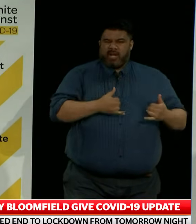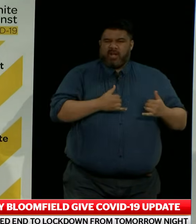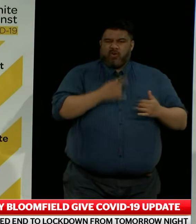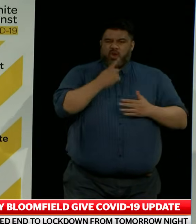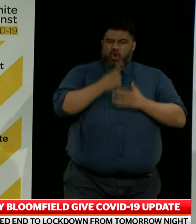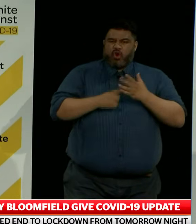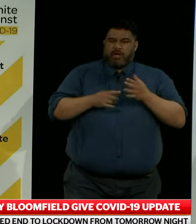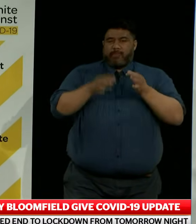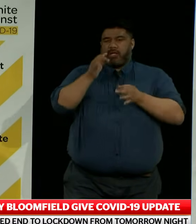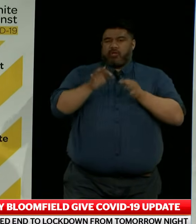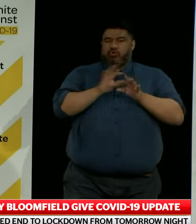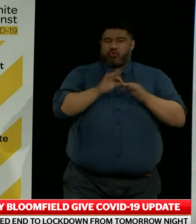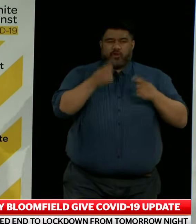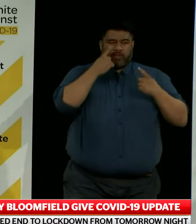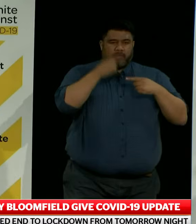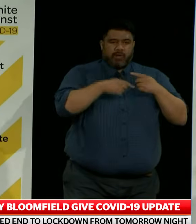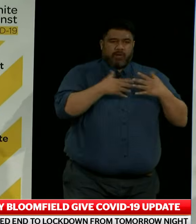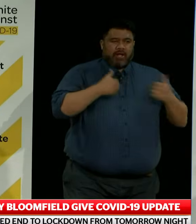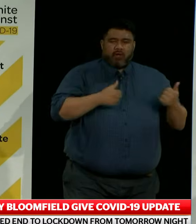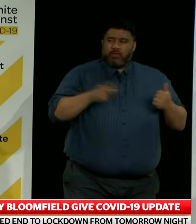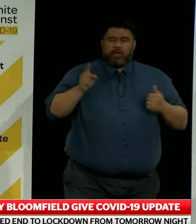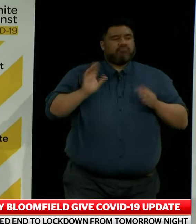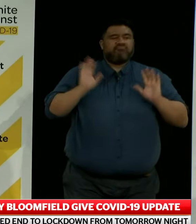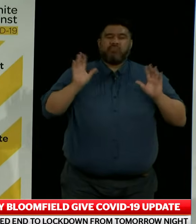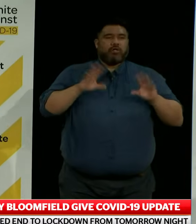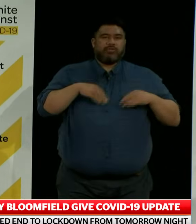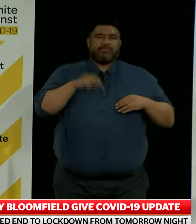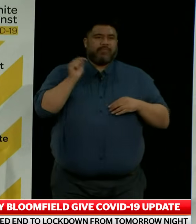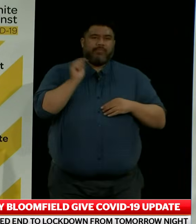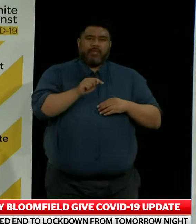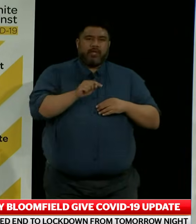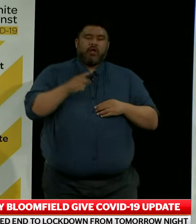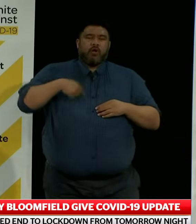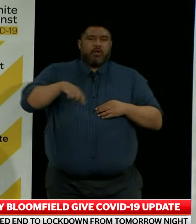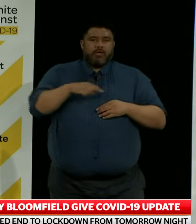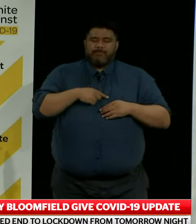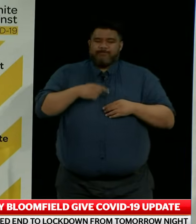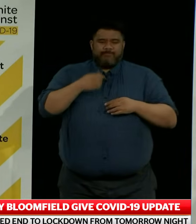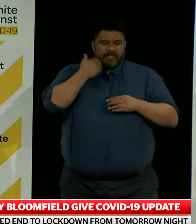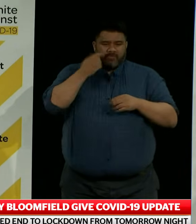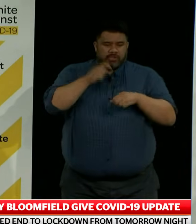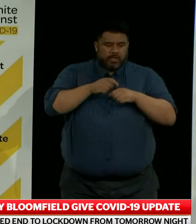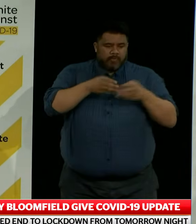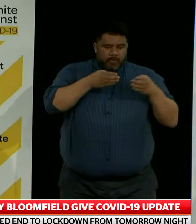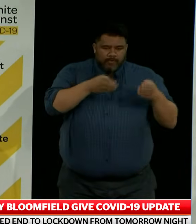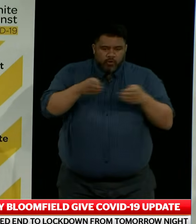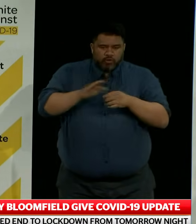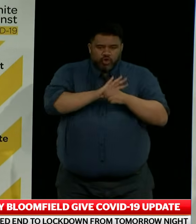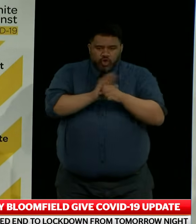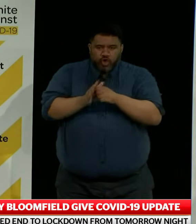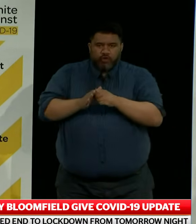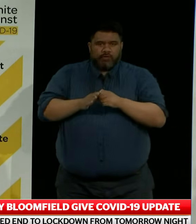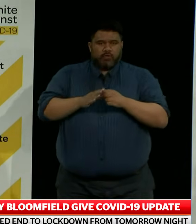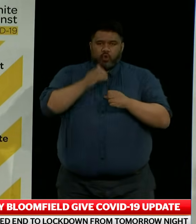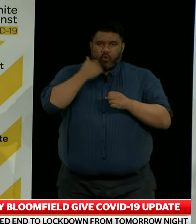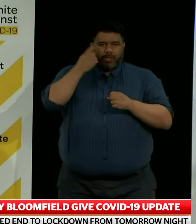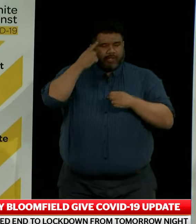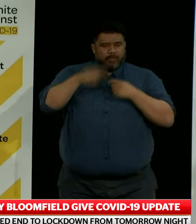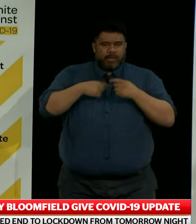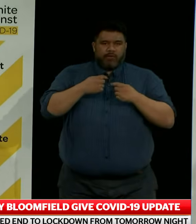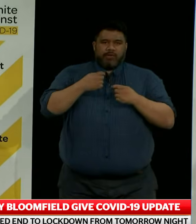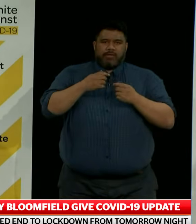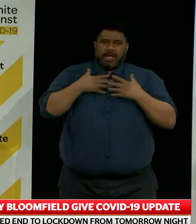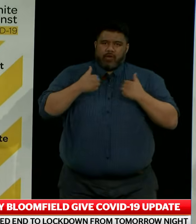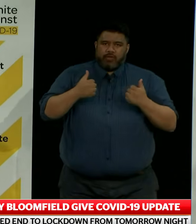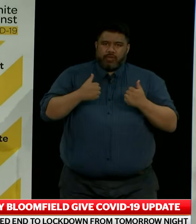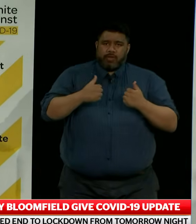are not continuing to aggressively focus on every COVID case we have, and that continues. But what I've outlined today is that there